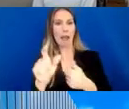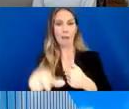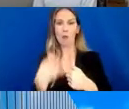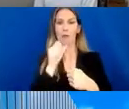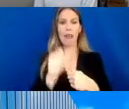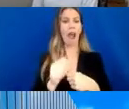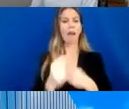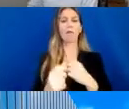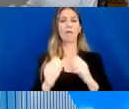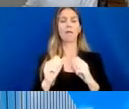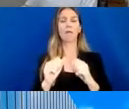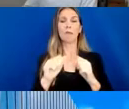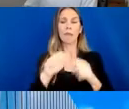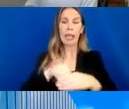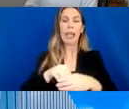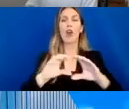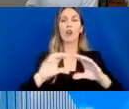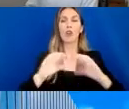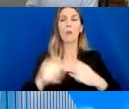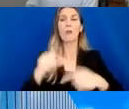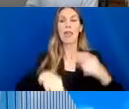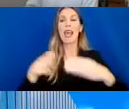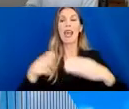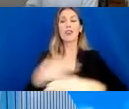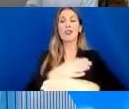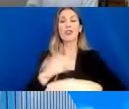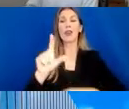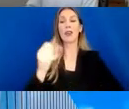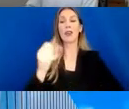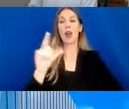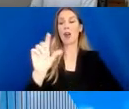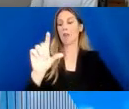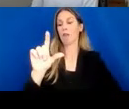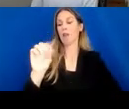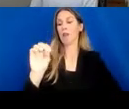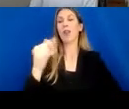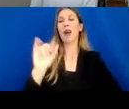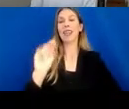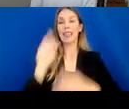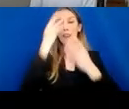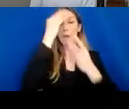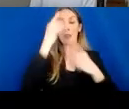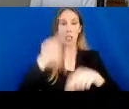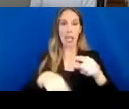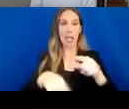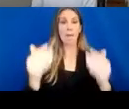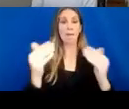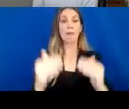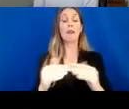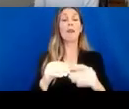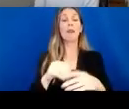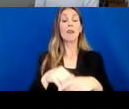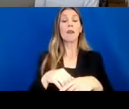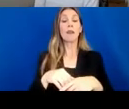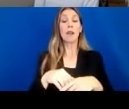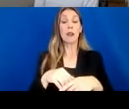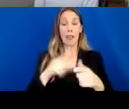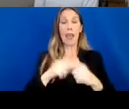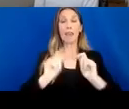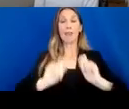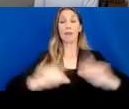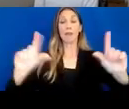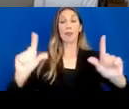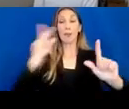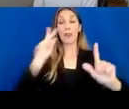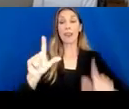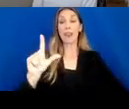share login information. Once you log into the platform, we're going to be on a landing page with a